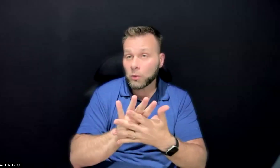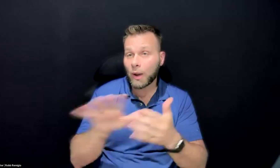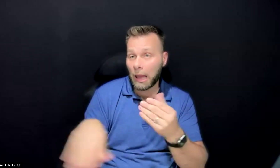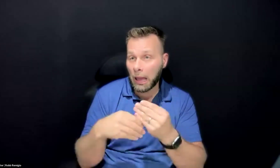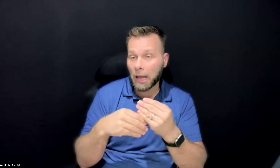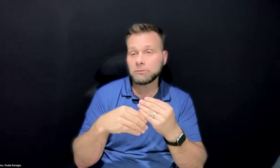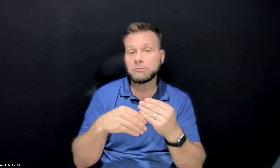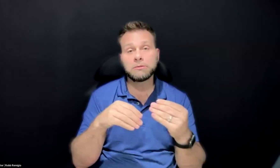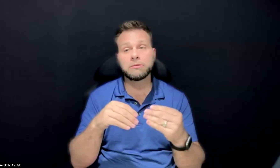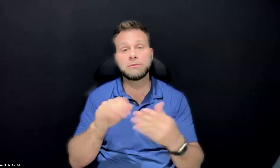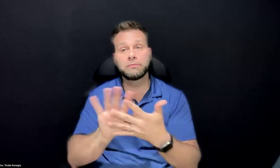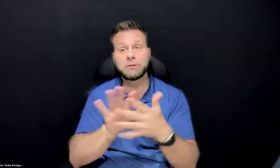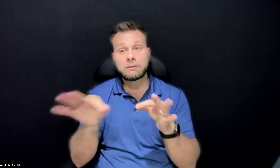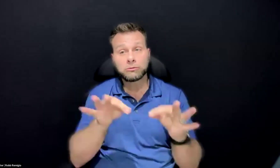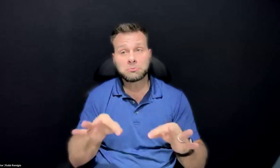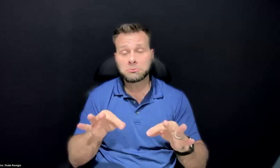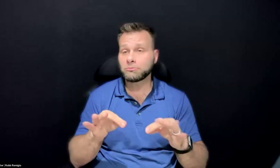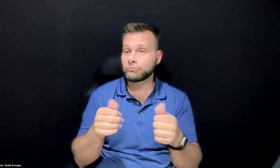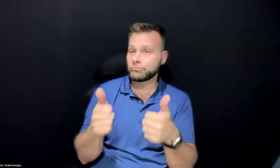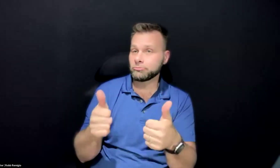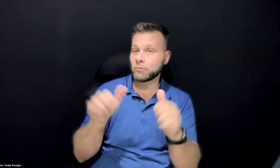track. That's wonderful and great, but